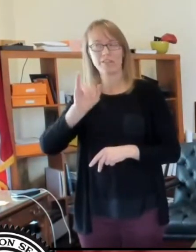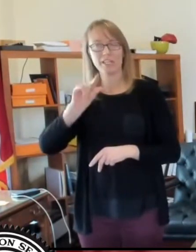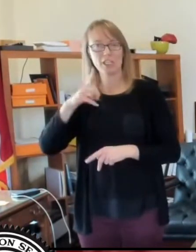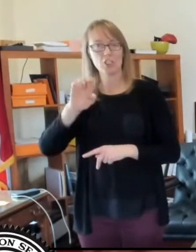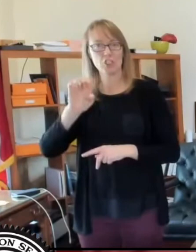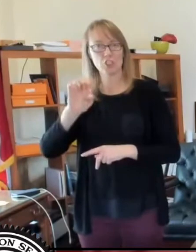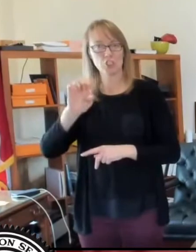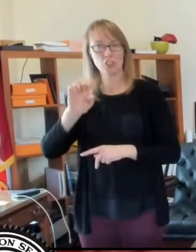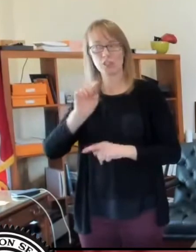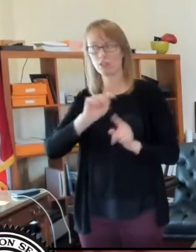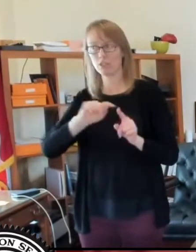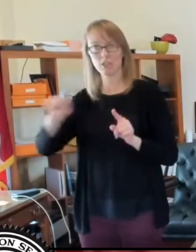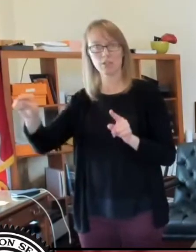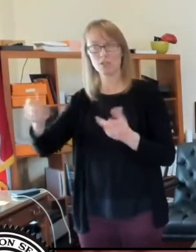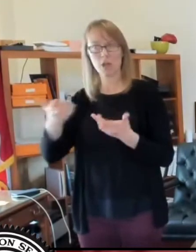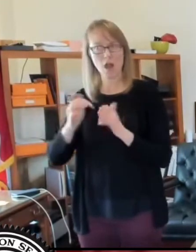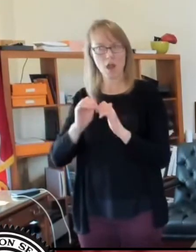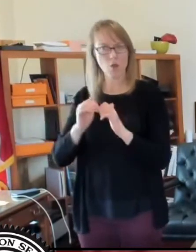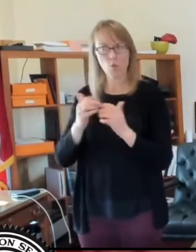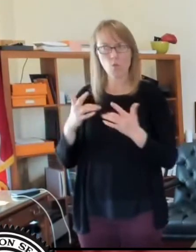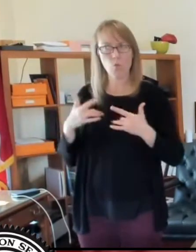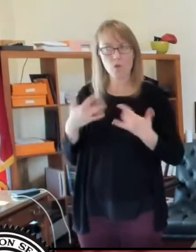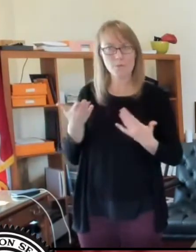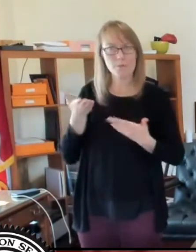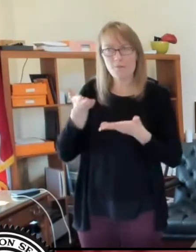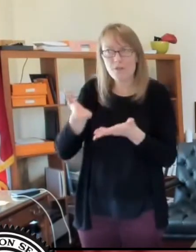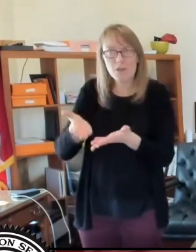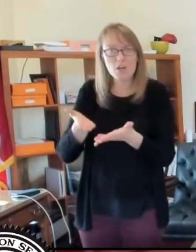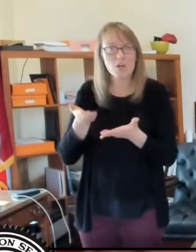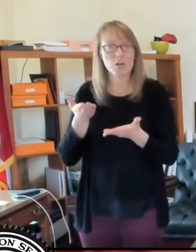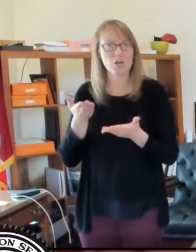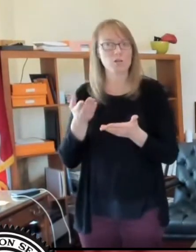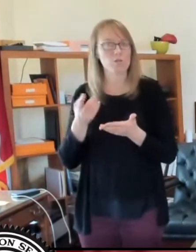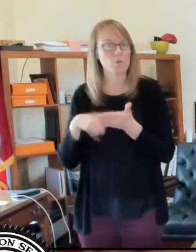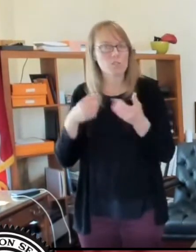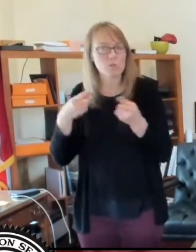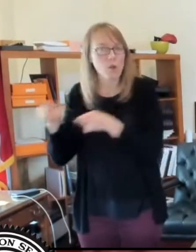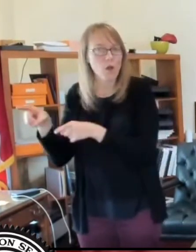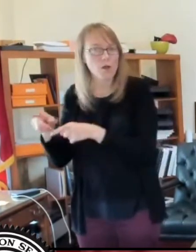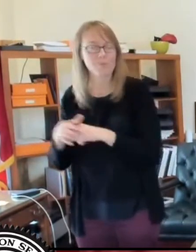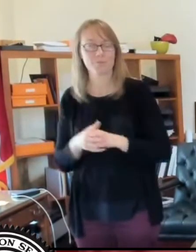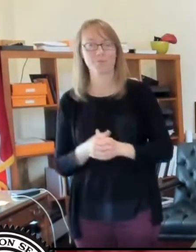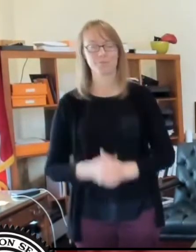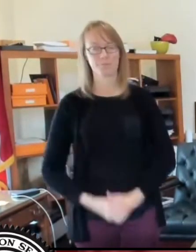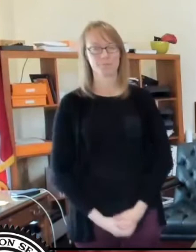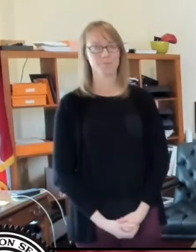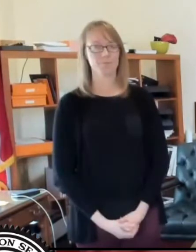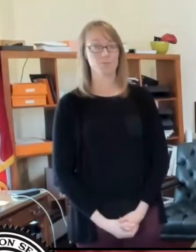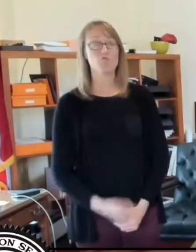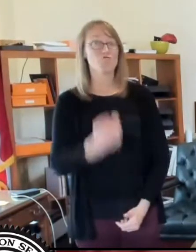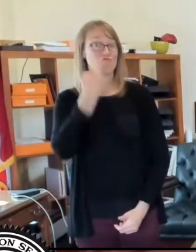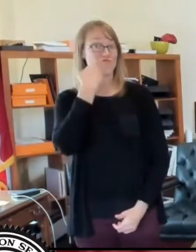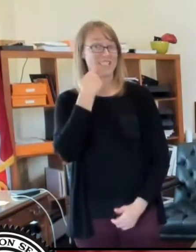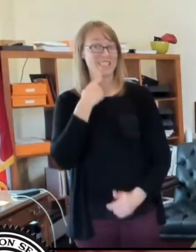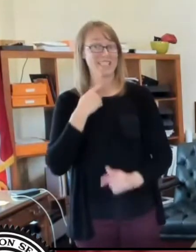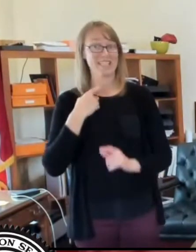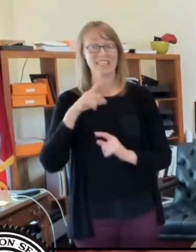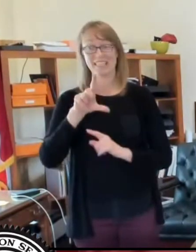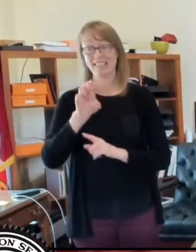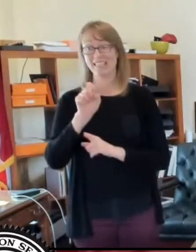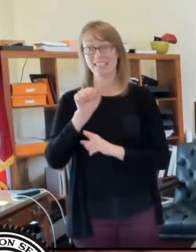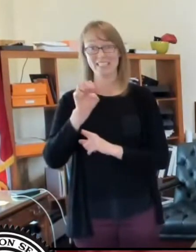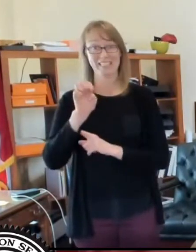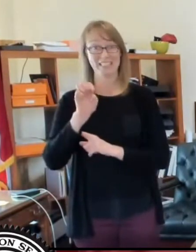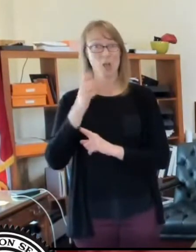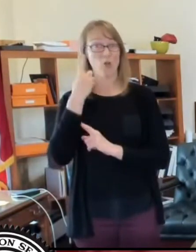lease for the land, rental agreement for the land, I just got an update on that this morning. We expect that